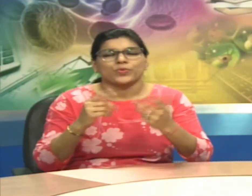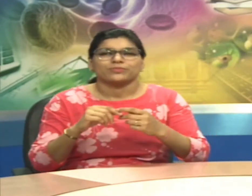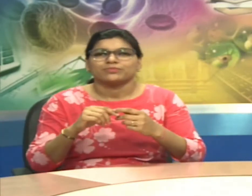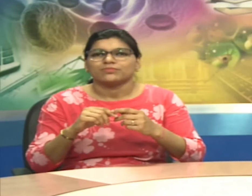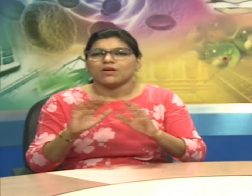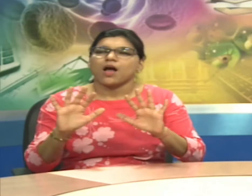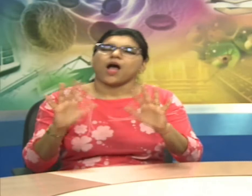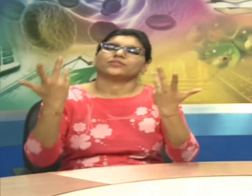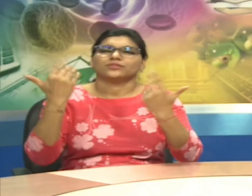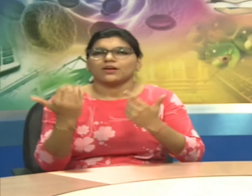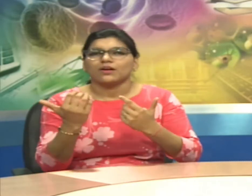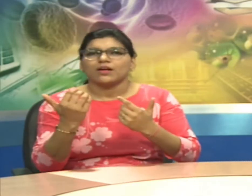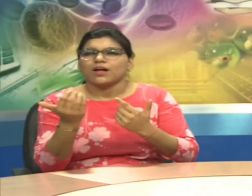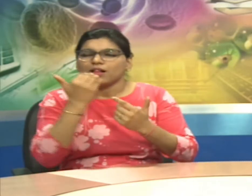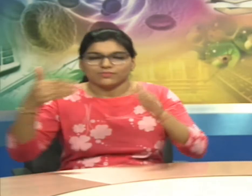that particular area.